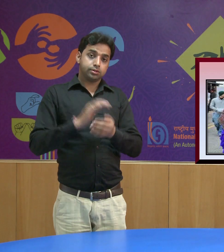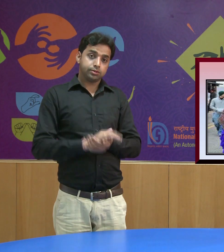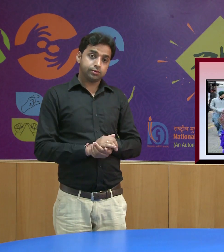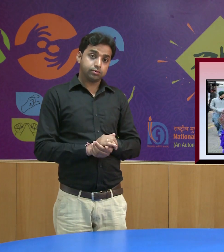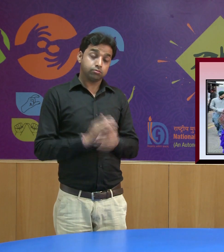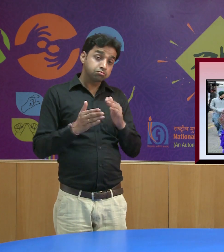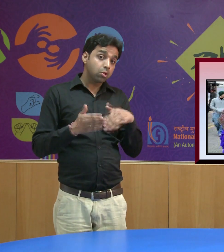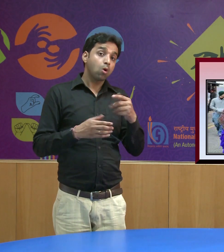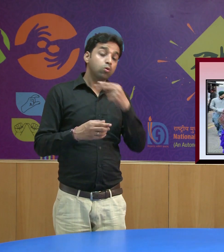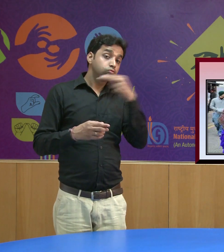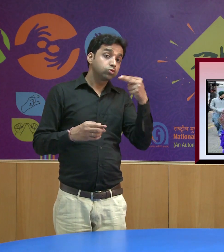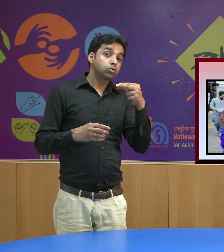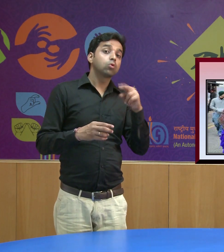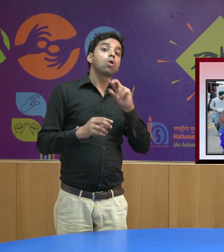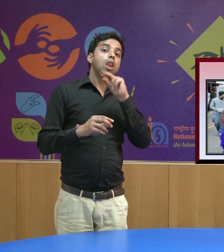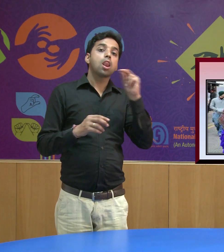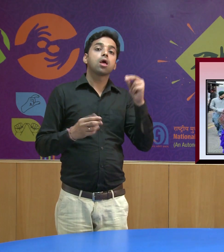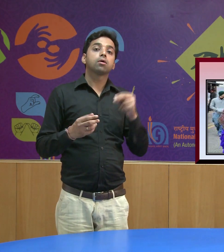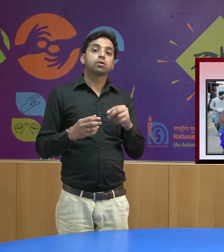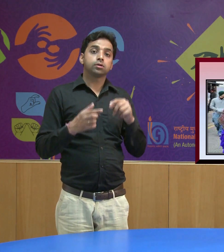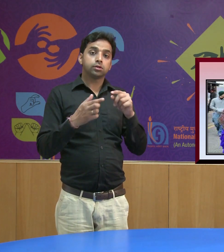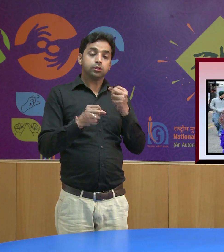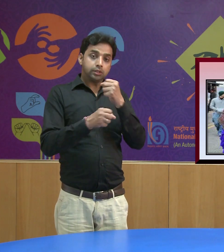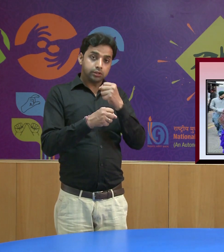also called as gypsies.